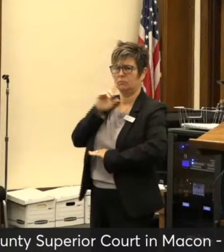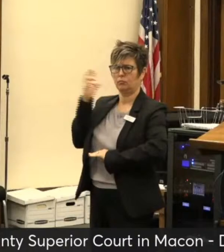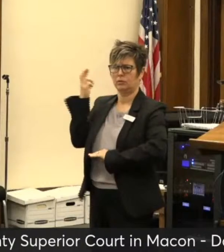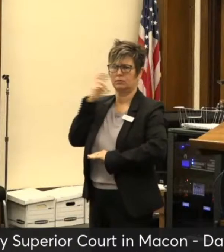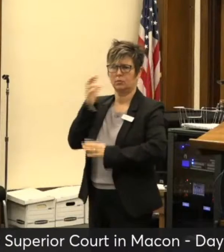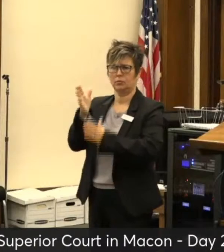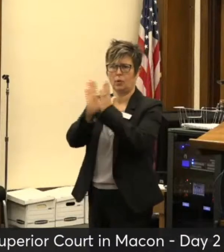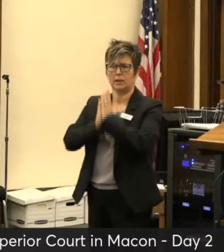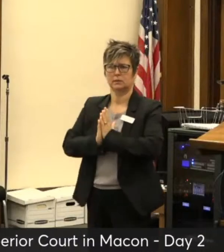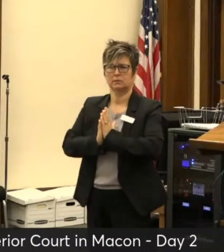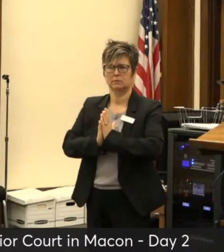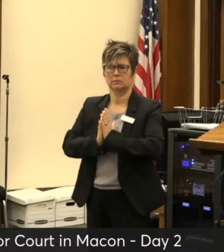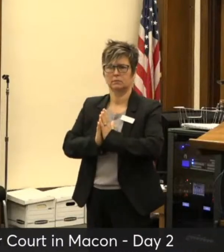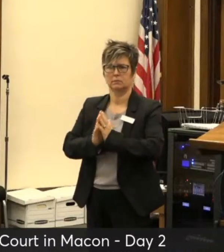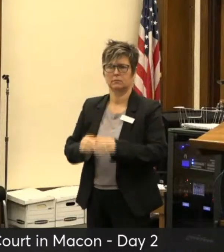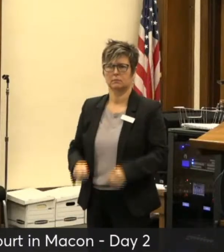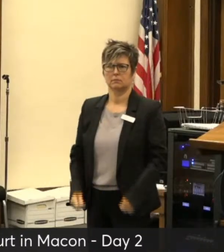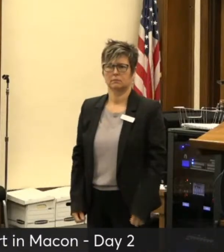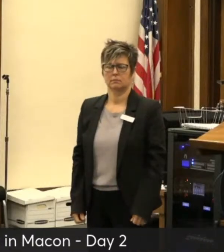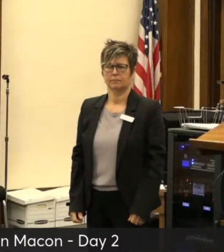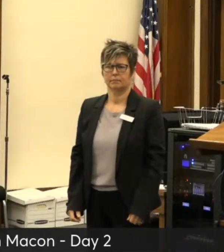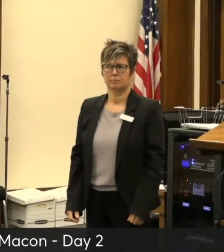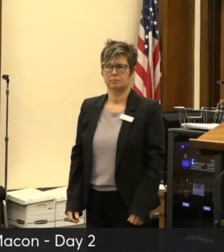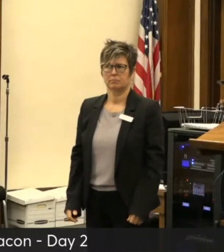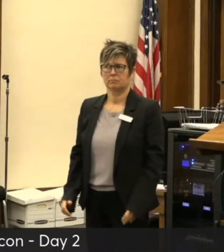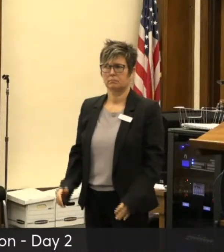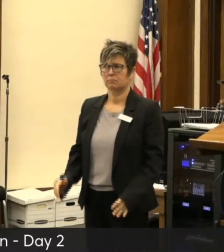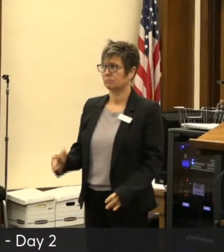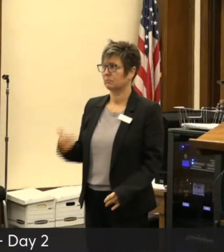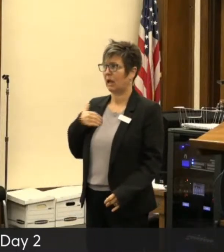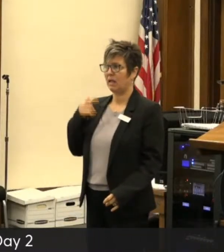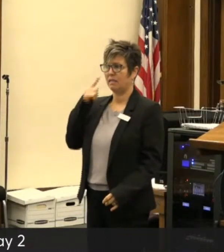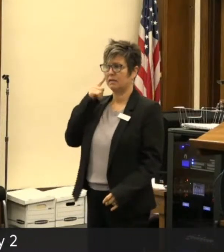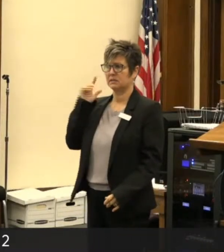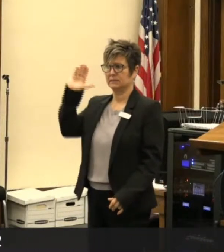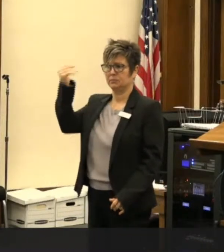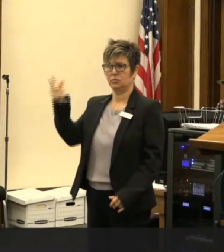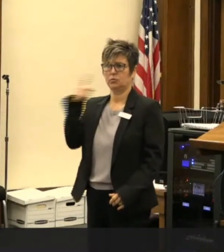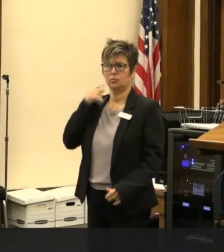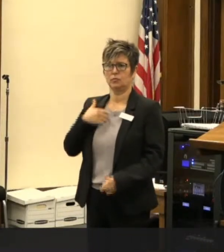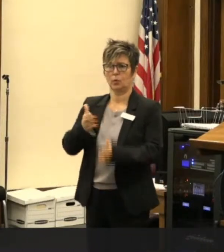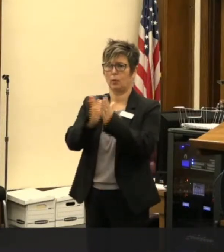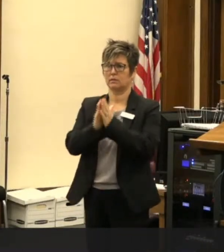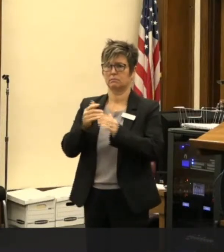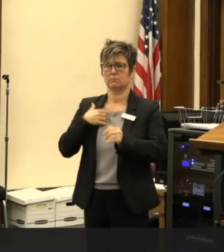And I would seem to think that everything y'all would ask would be reasonable. So